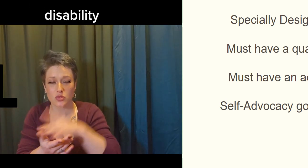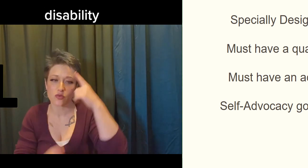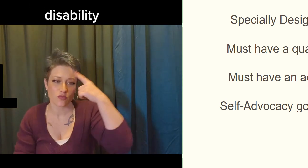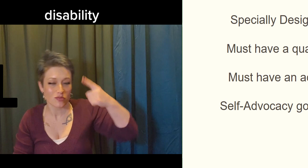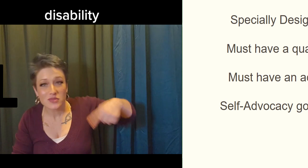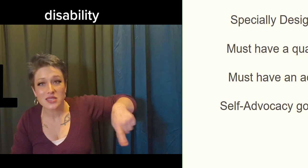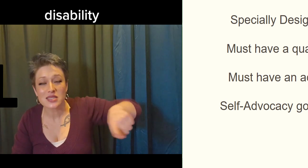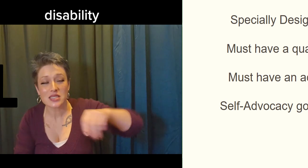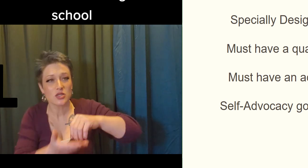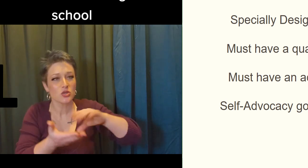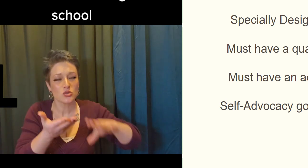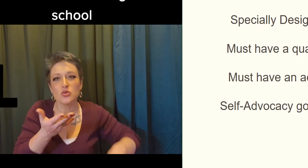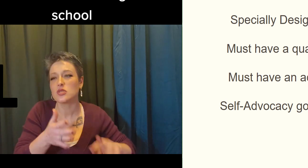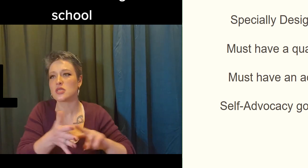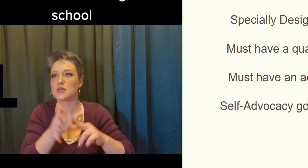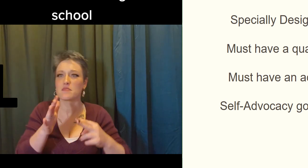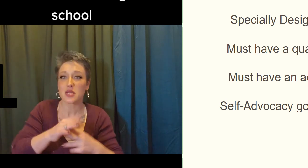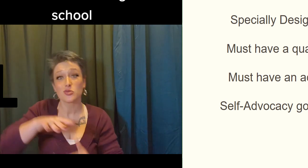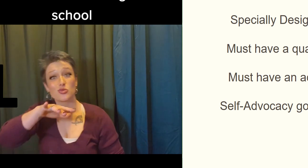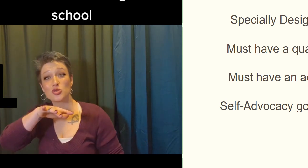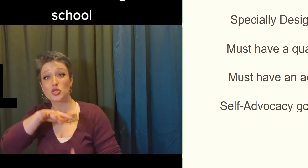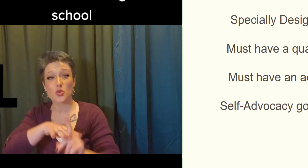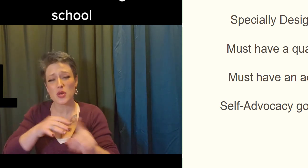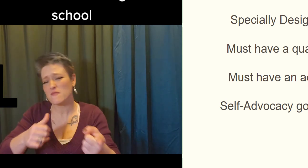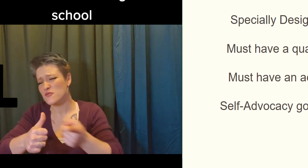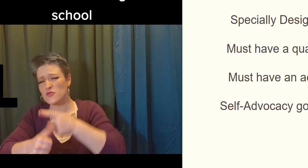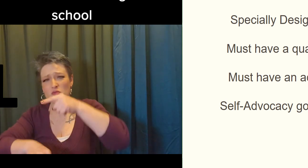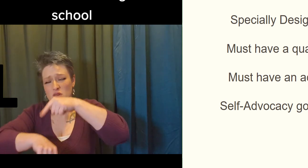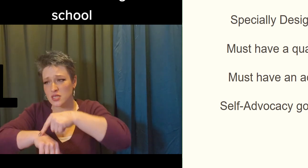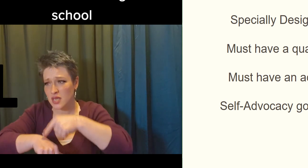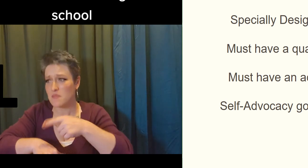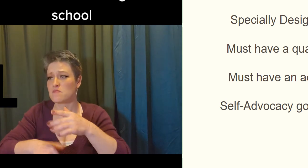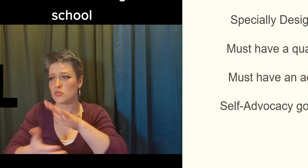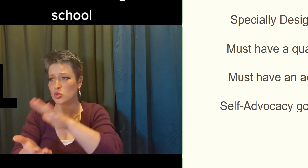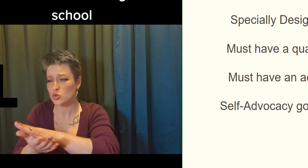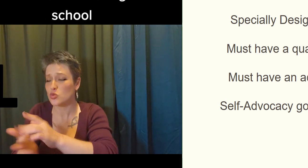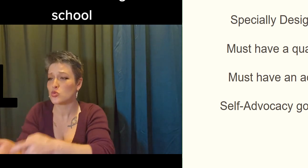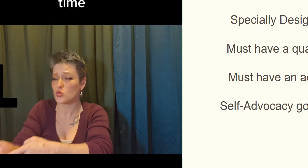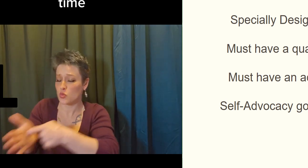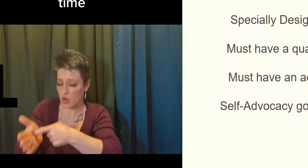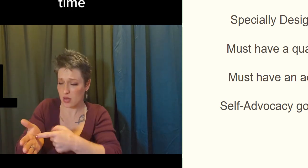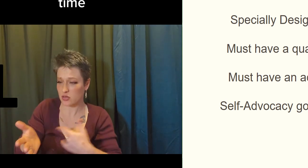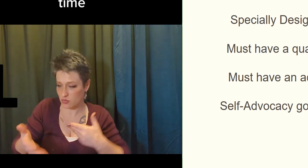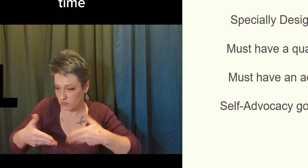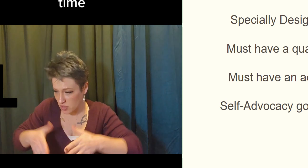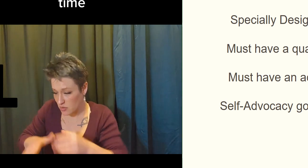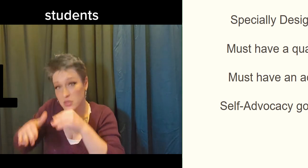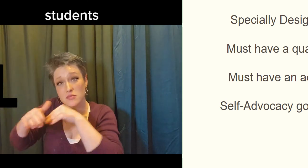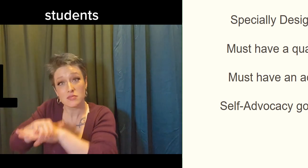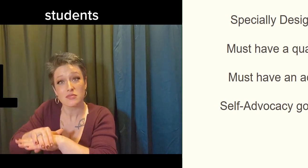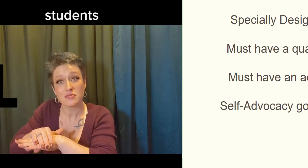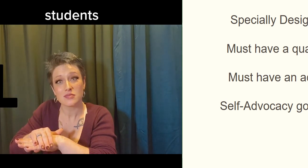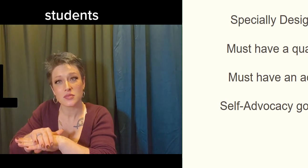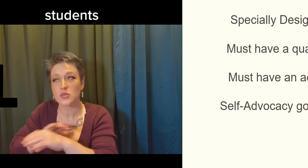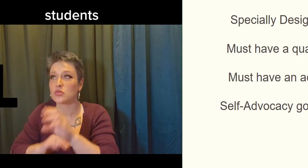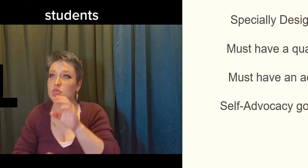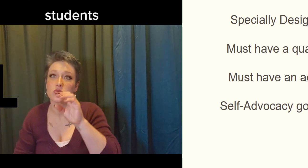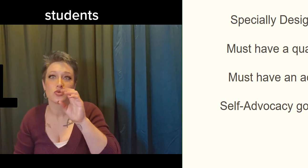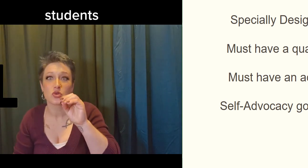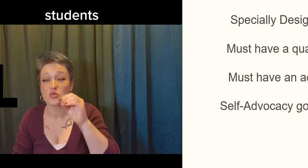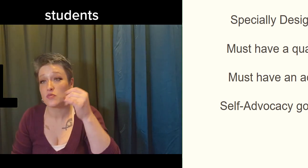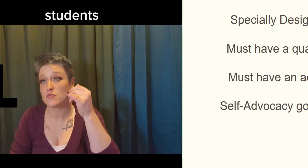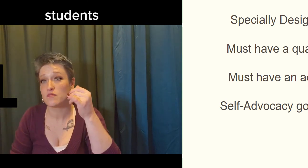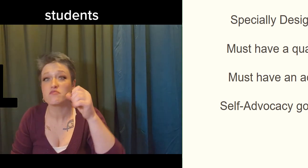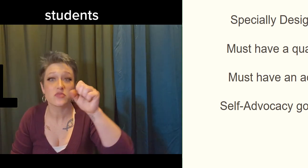with a disability because they're basically barred from attending the school. And this meant that the first time the school was required to